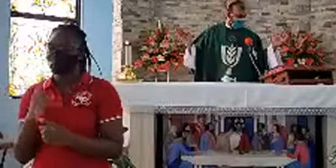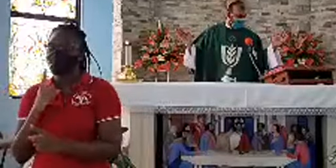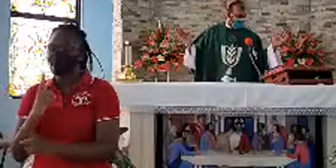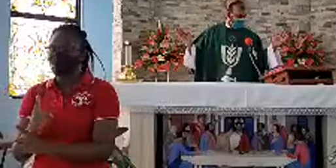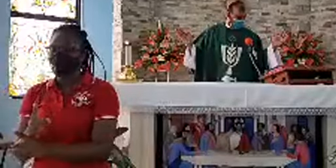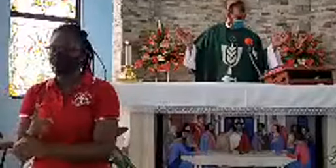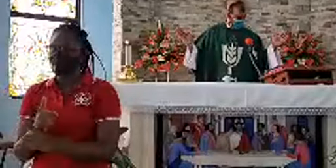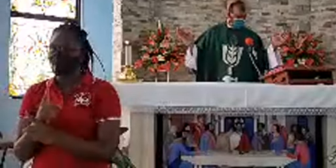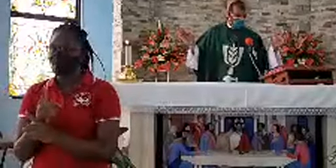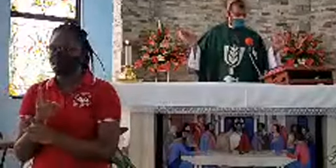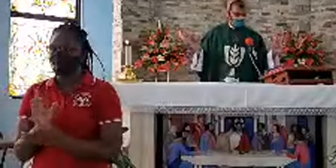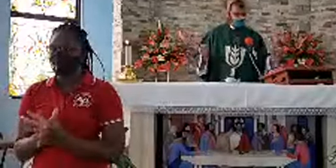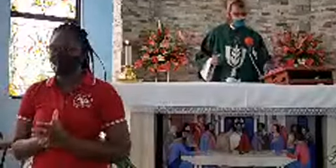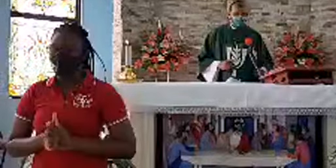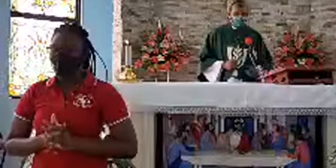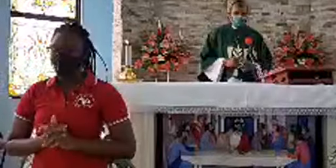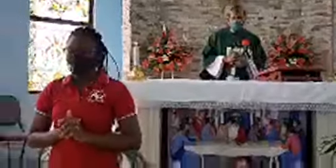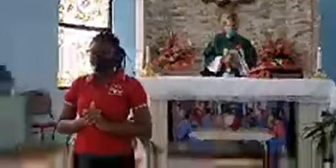Amen.